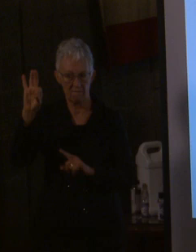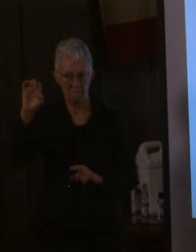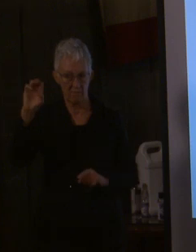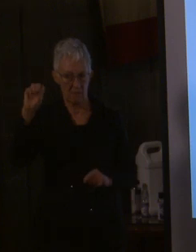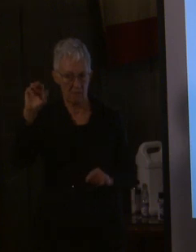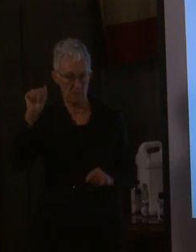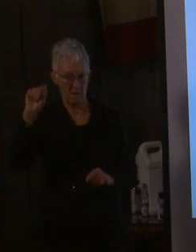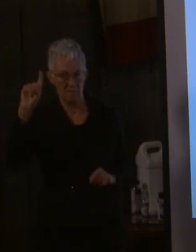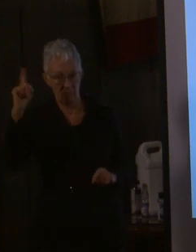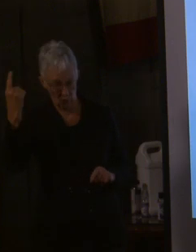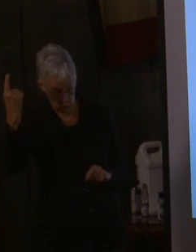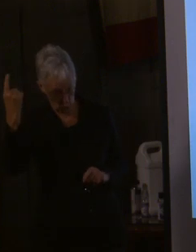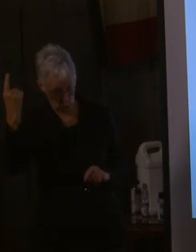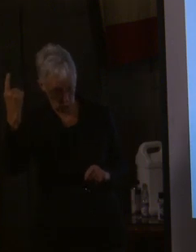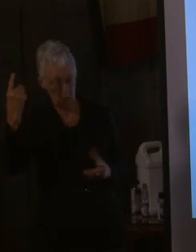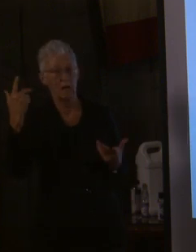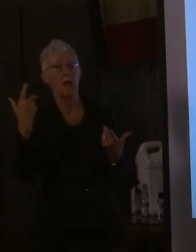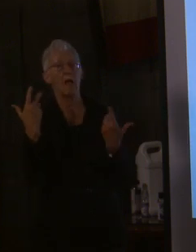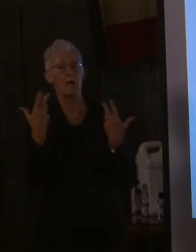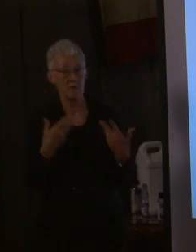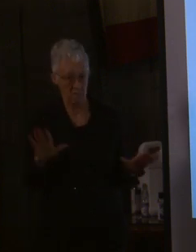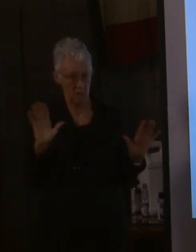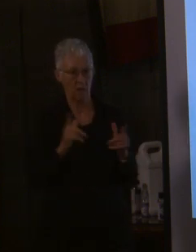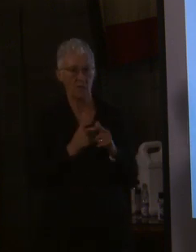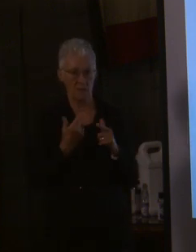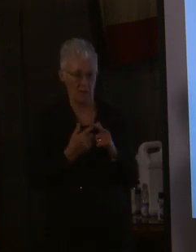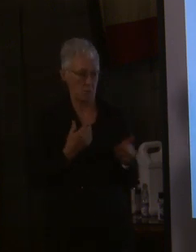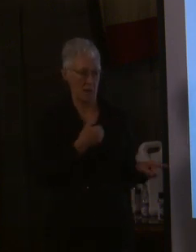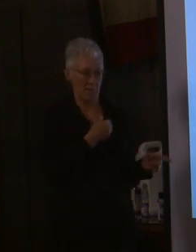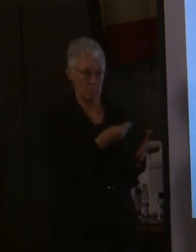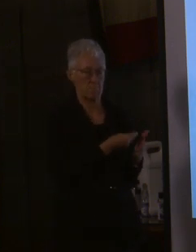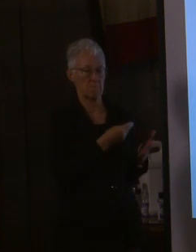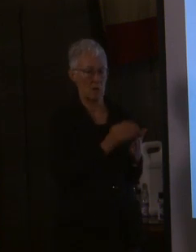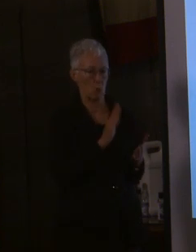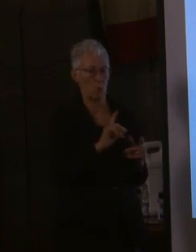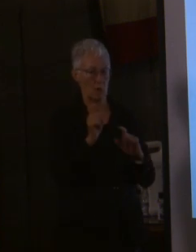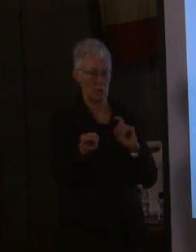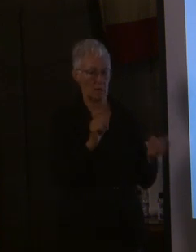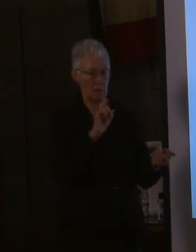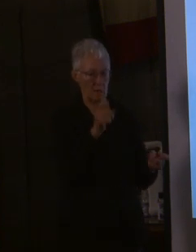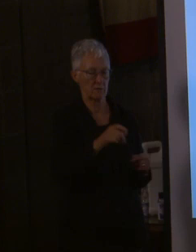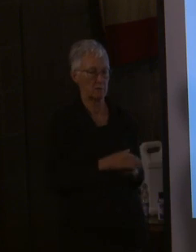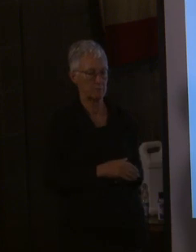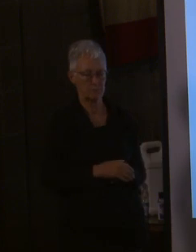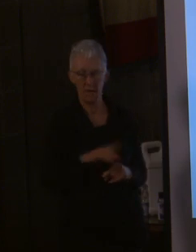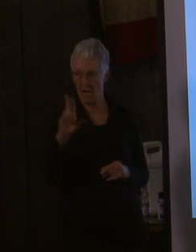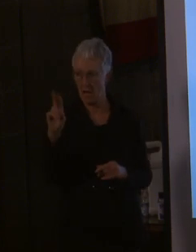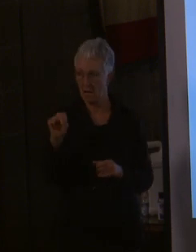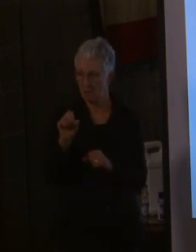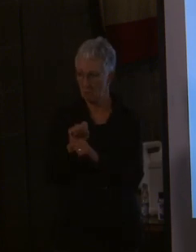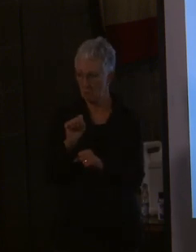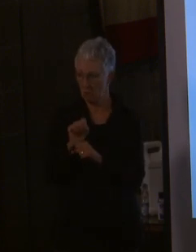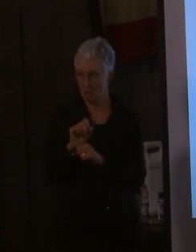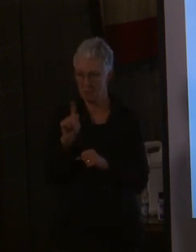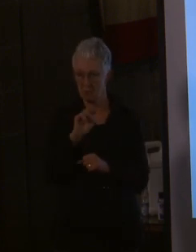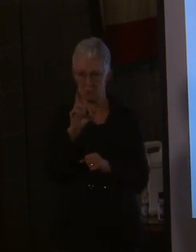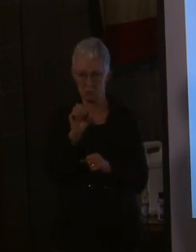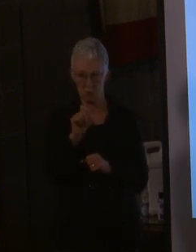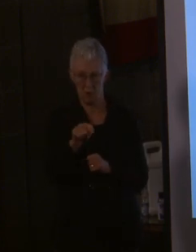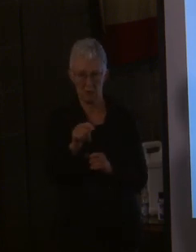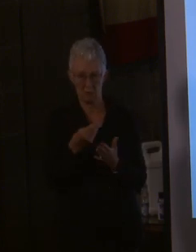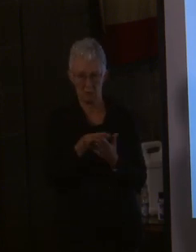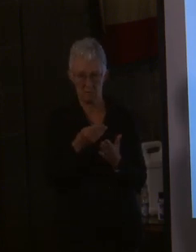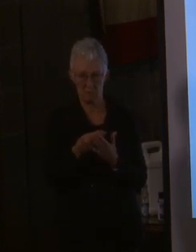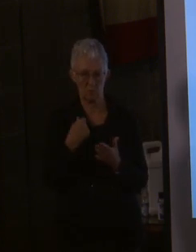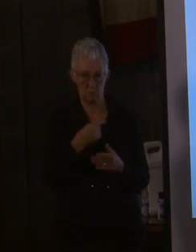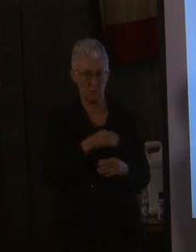got to make sure that that's also available to be able to get out. And then for the Unemployment and Trust Fund, we have put almost $250 million in that so